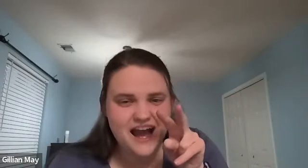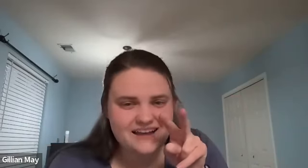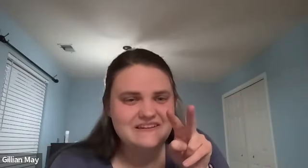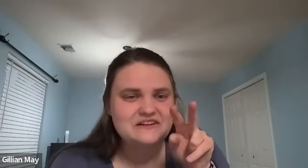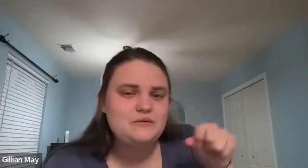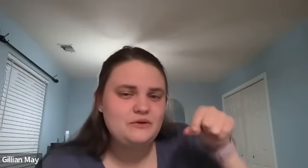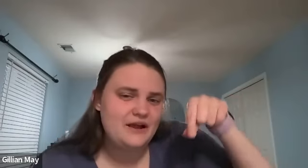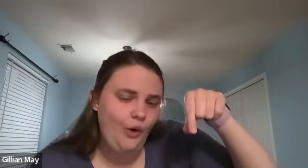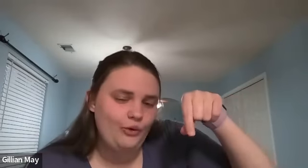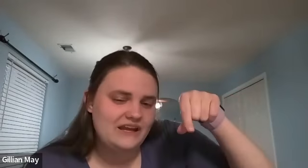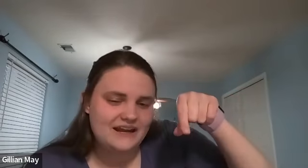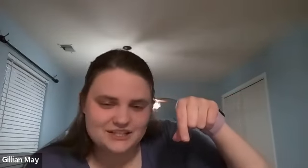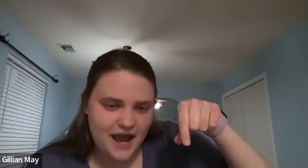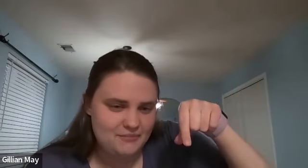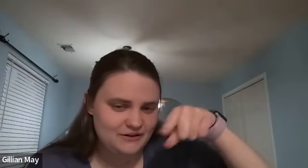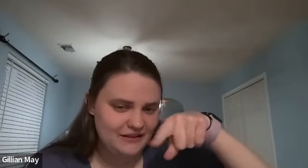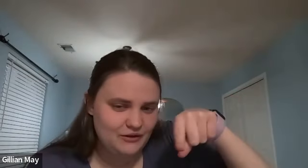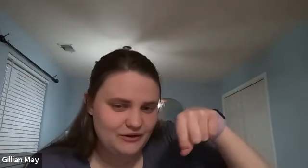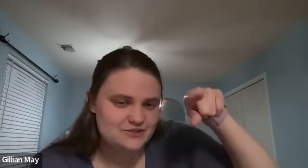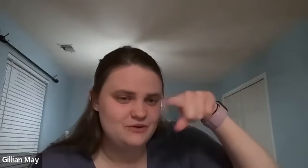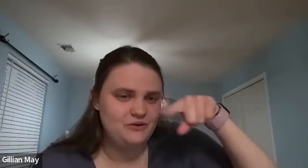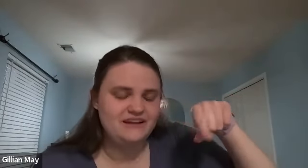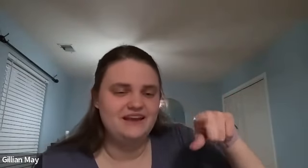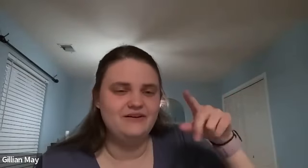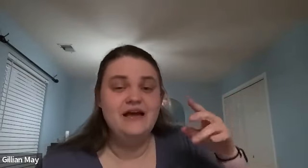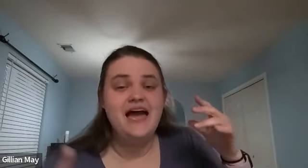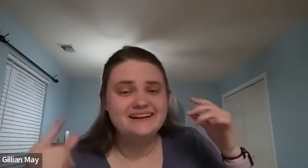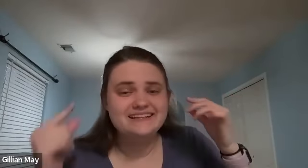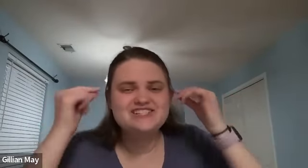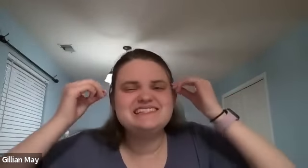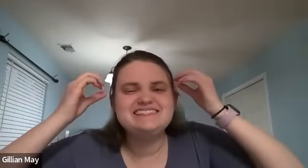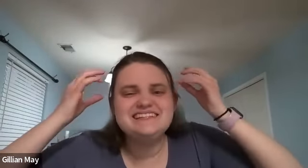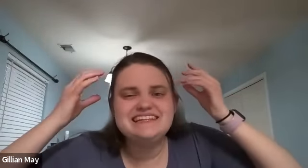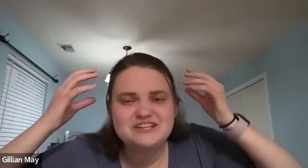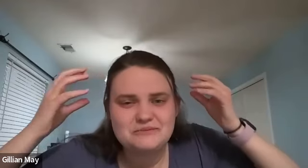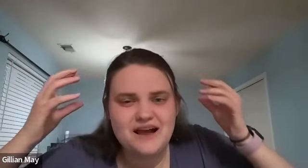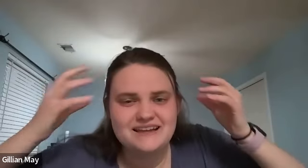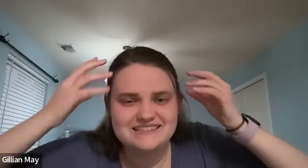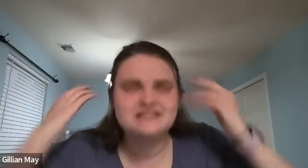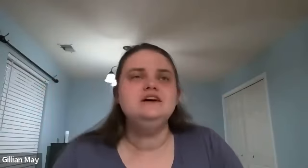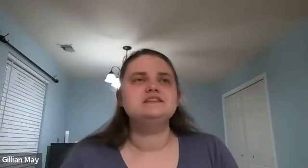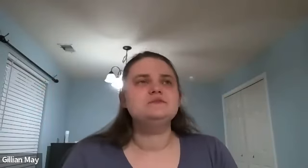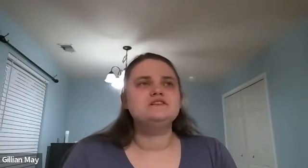I literally will like hold it and I just happen to like look at the screen looking at all, and I can just see in your minds like some of you are